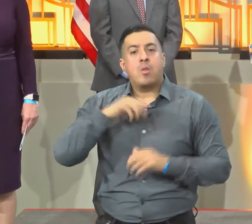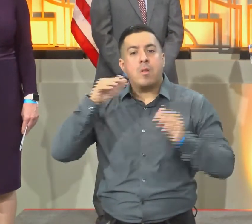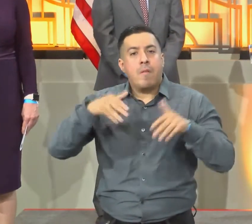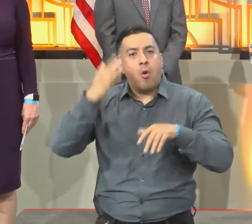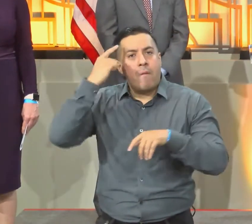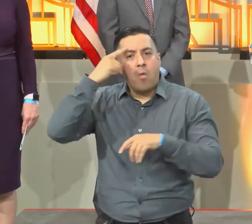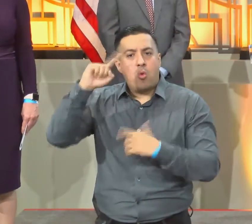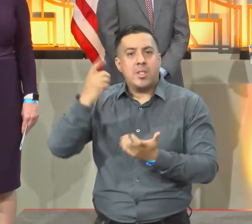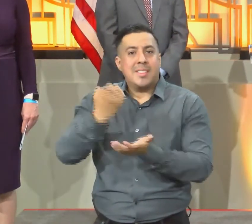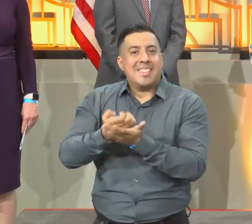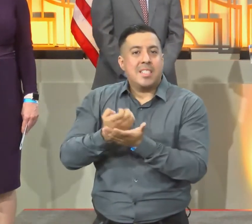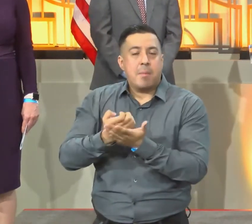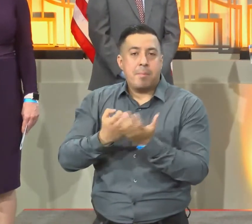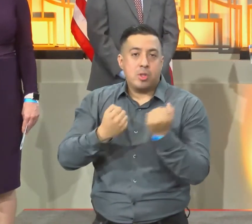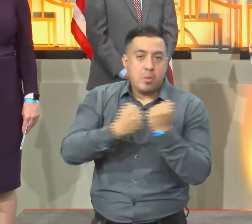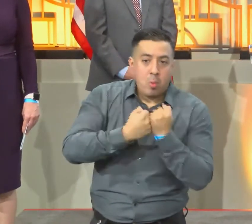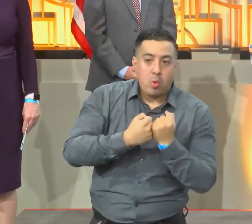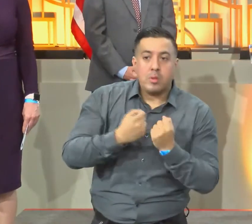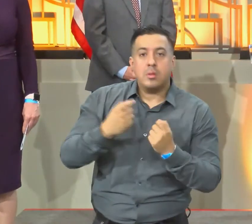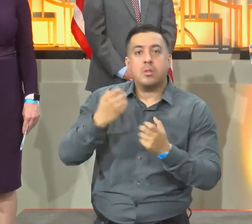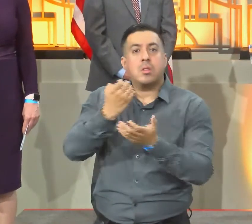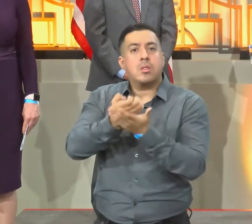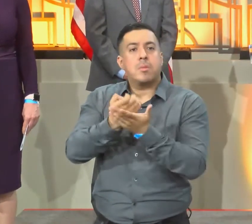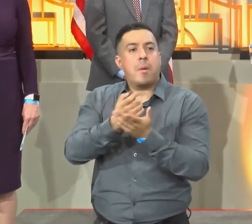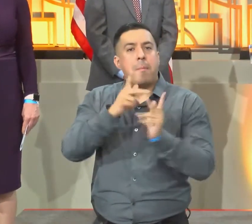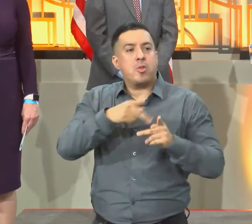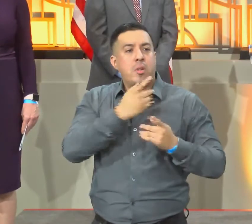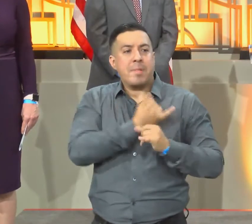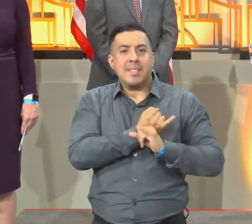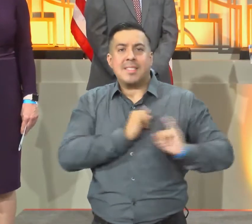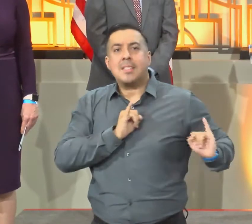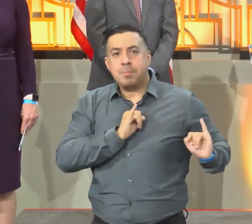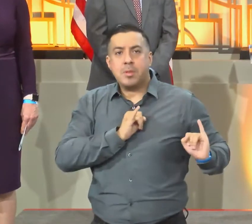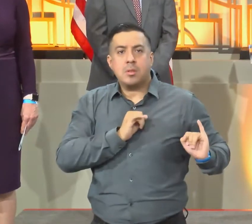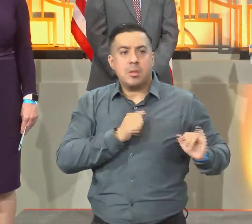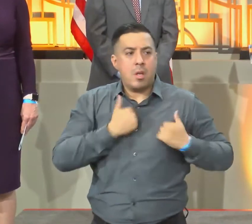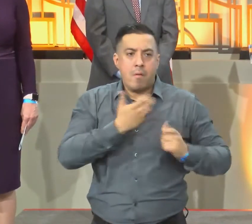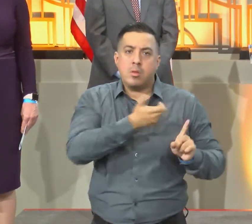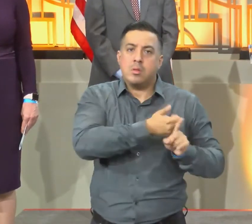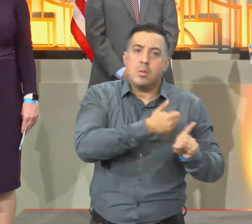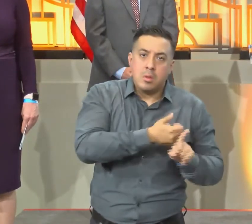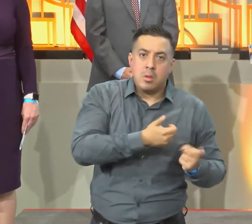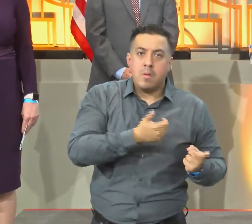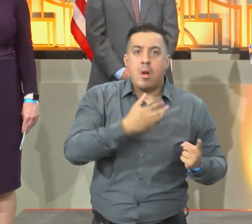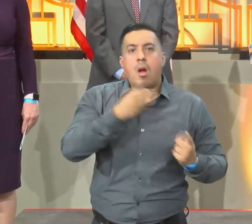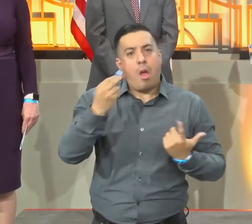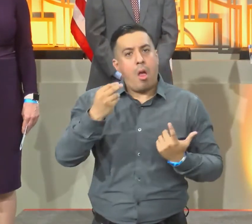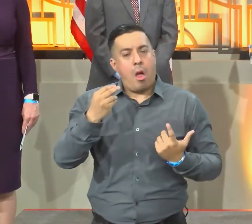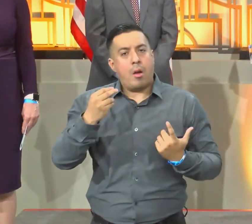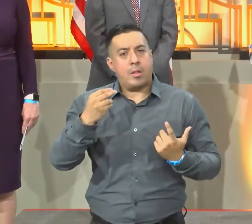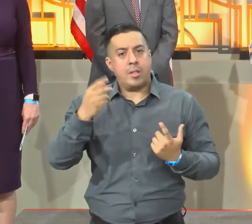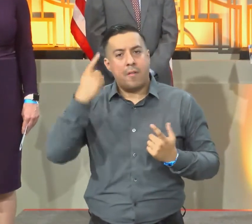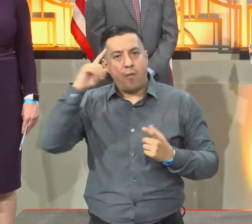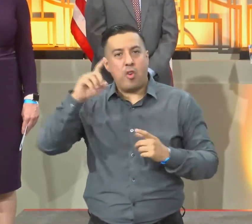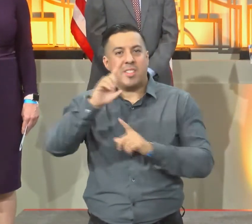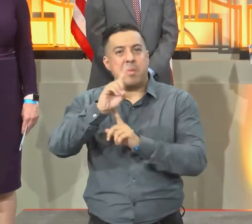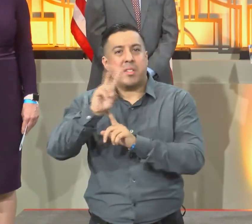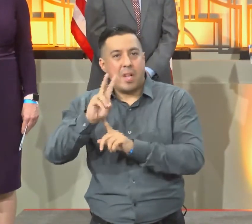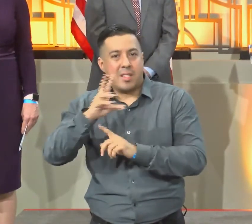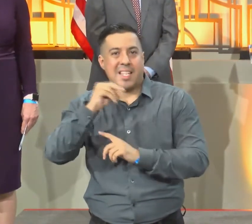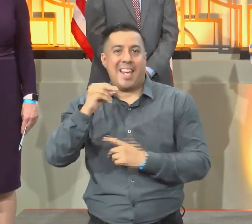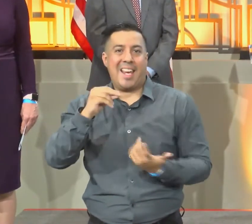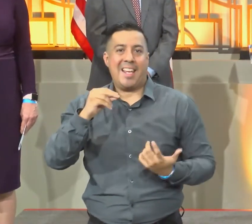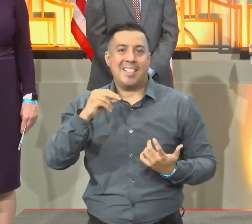support, economic independence, and economic empowerment for domestic abuse and sex trafficking